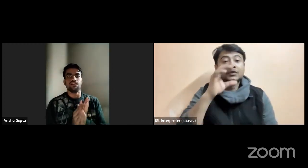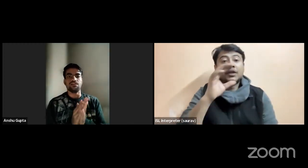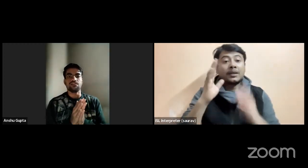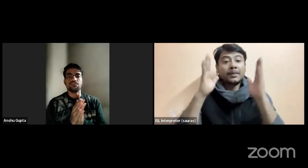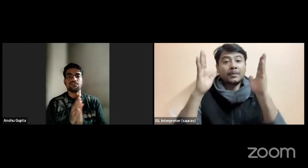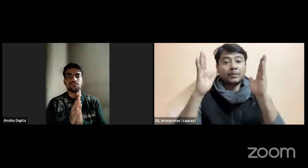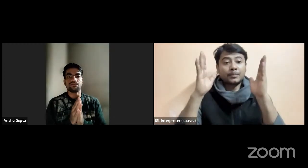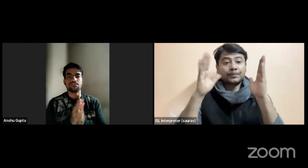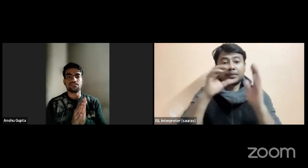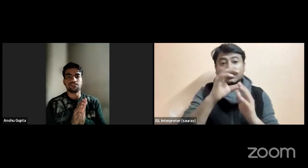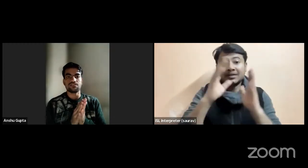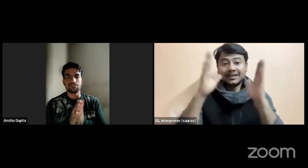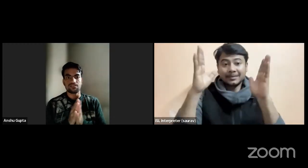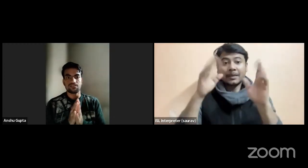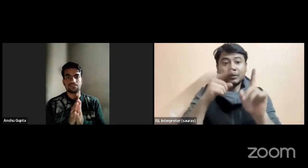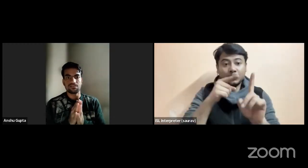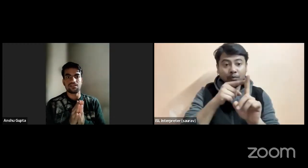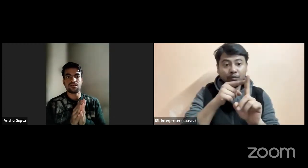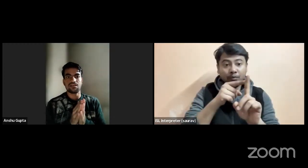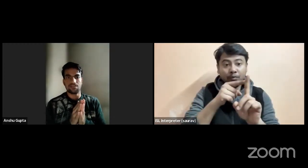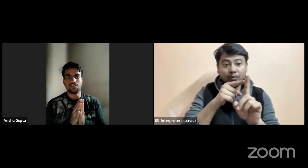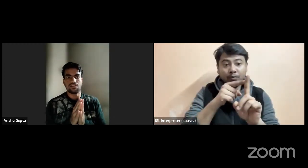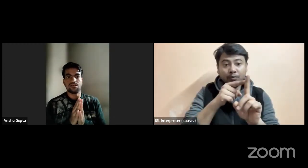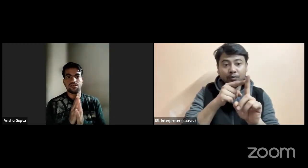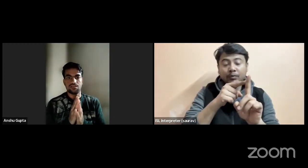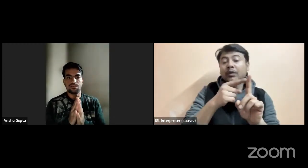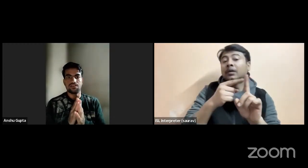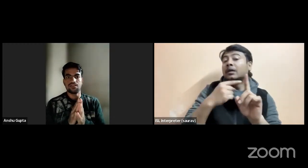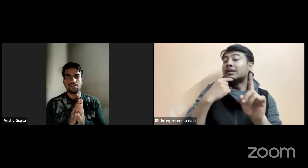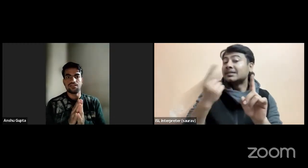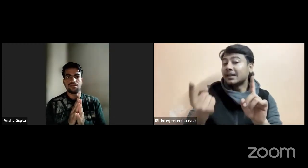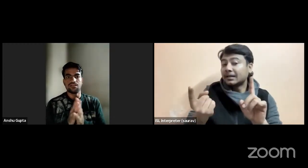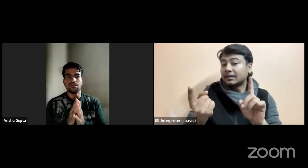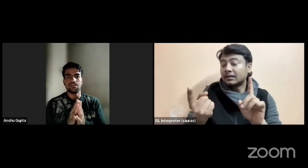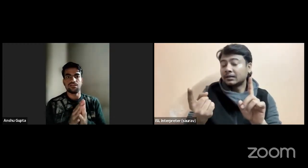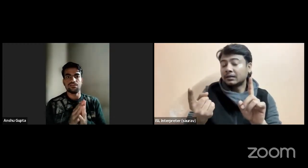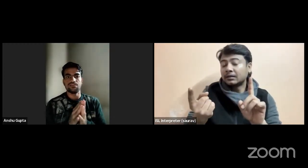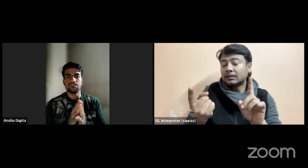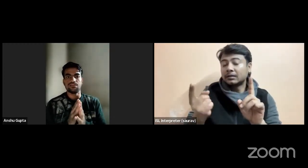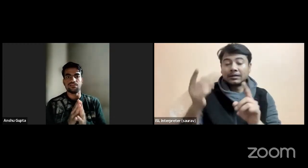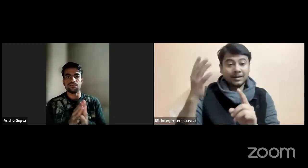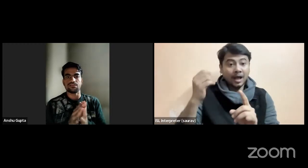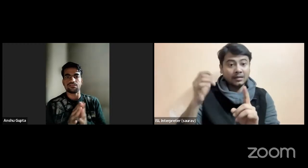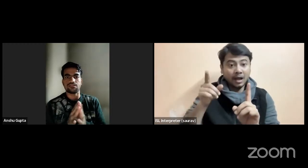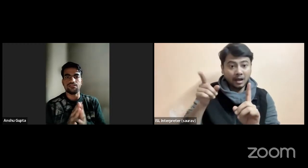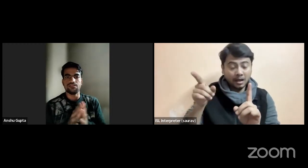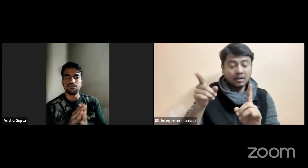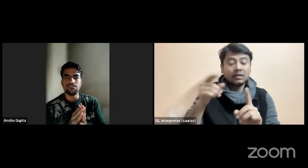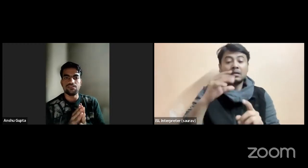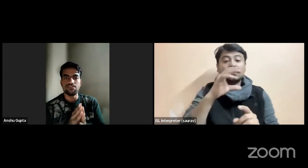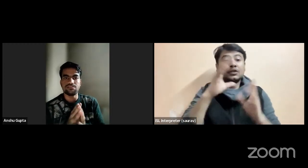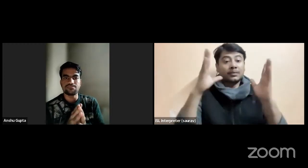500 years after that, Srila Prabhupada will come, which has already happened.